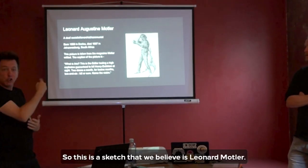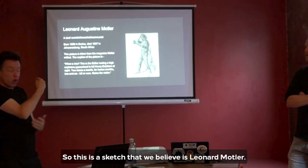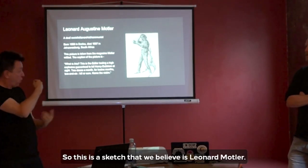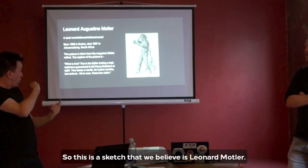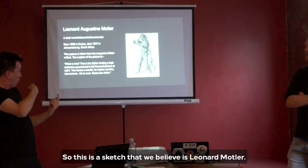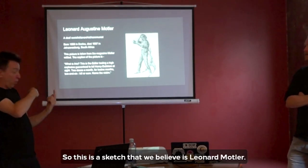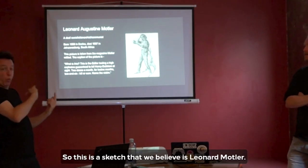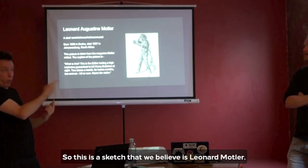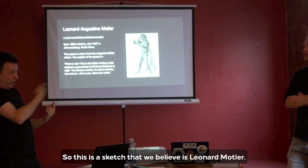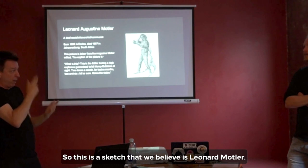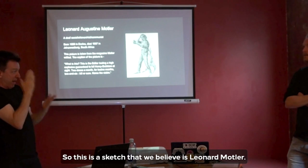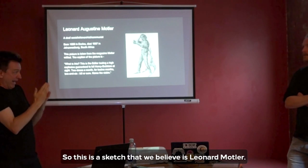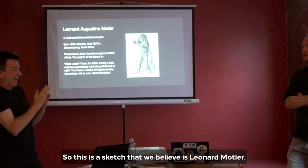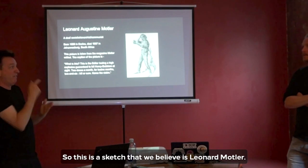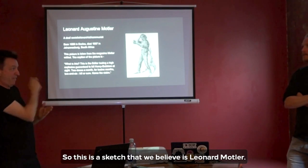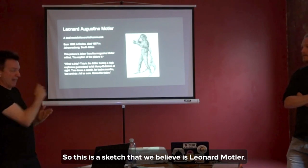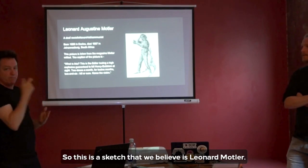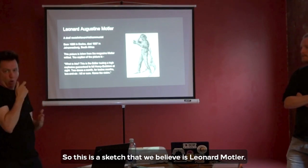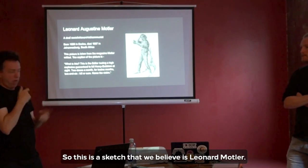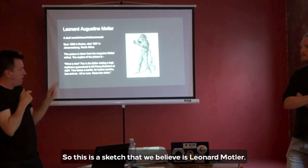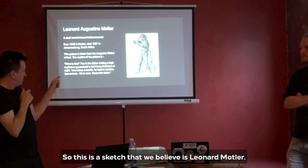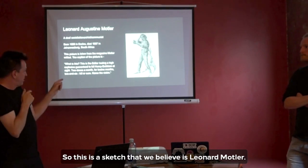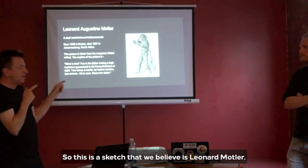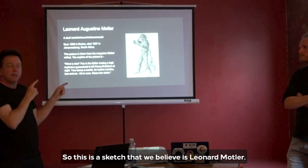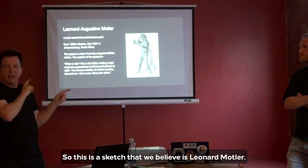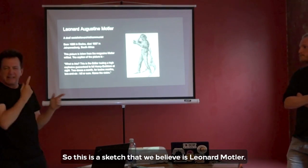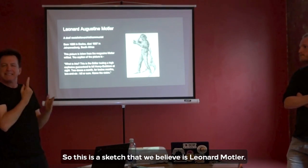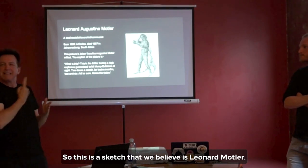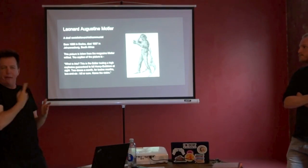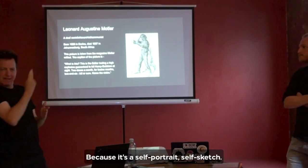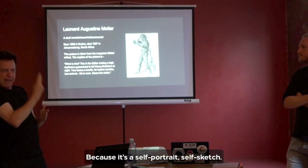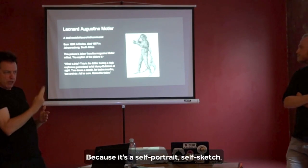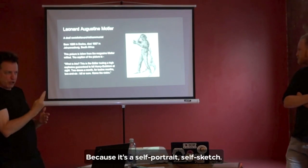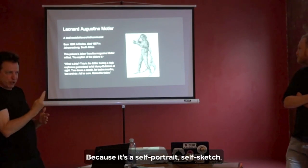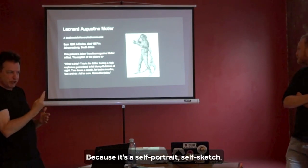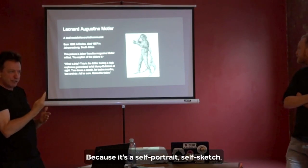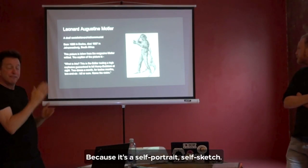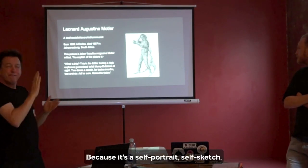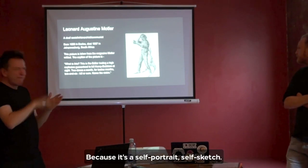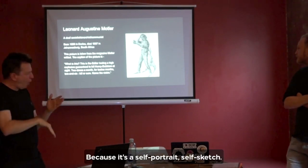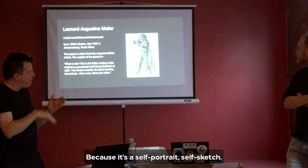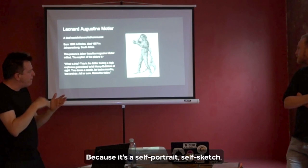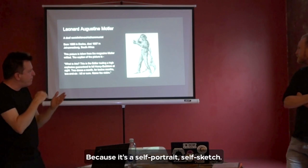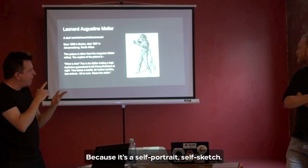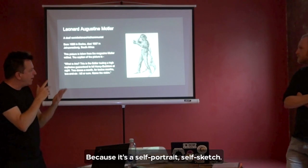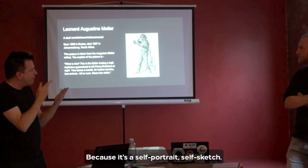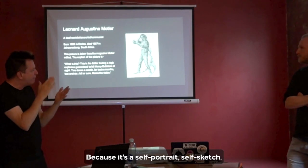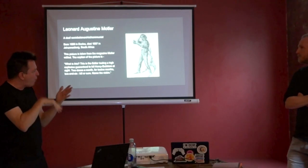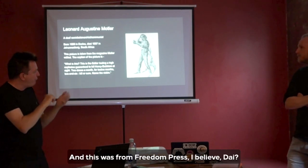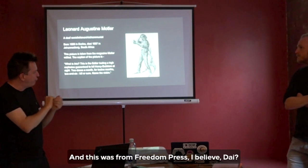So this is a sketch that we believe is Leonard Motler, because it's a self-portrait, self-sketch. And this